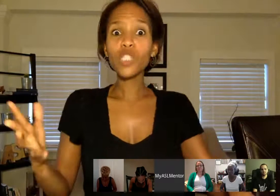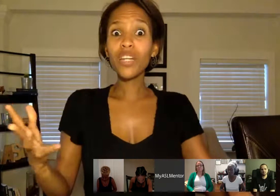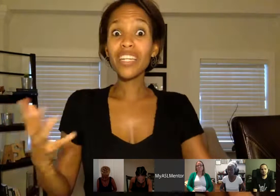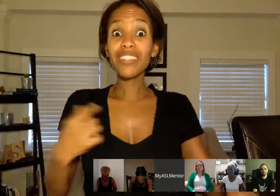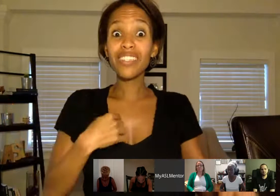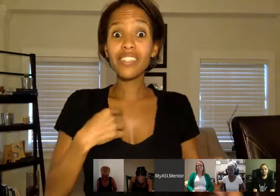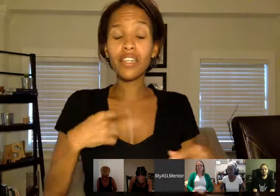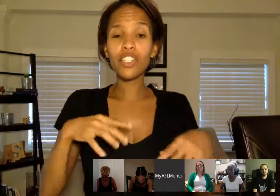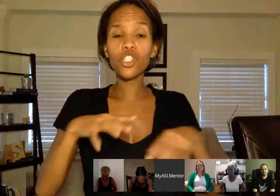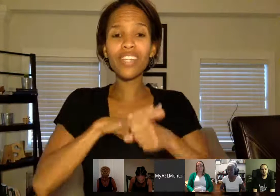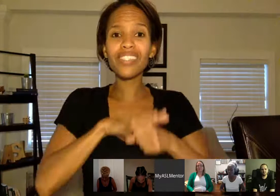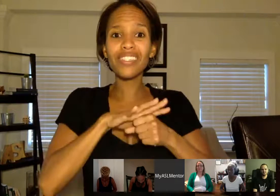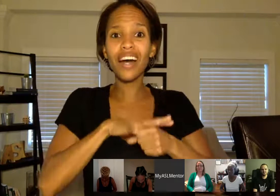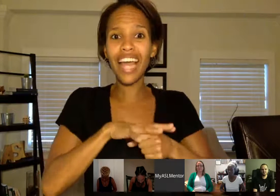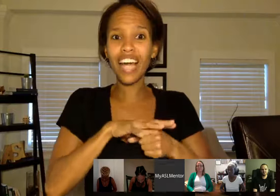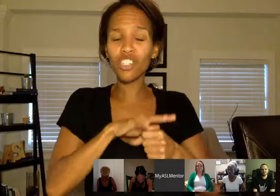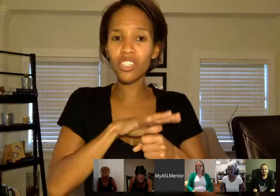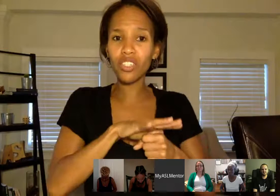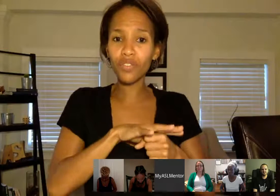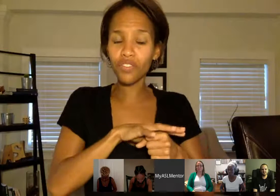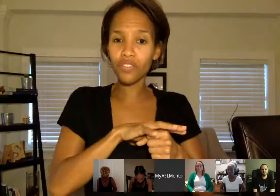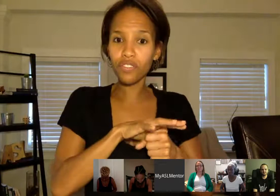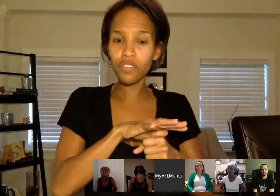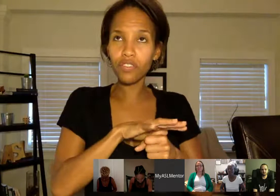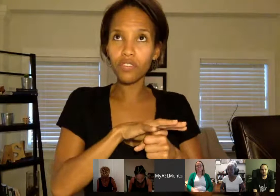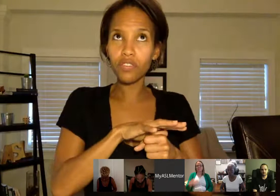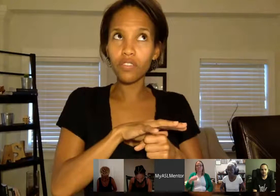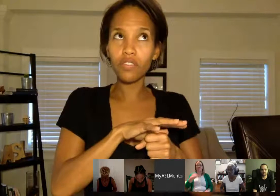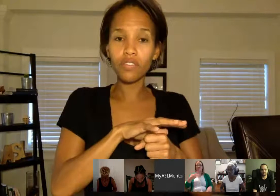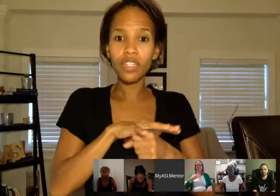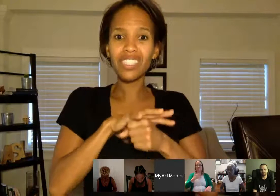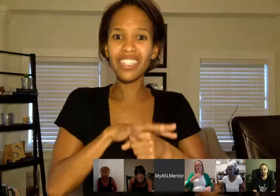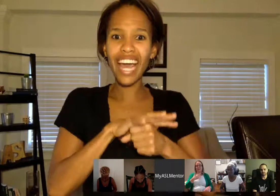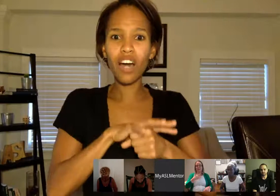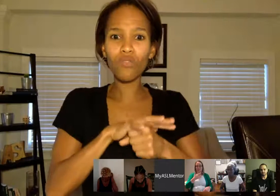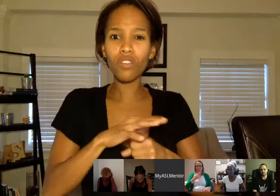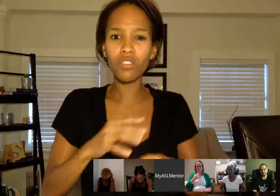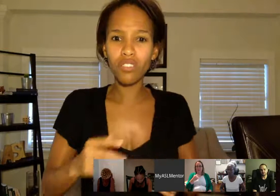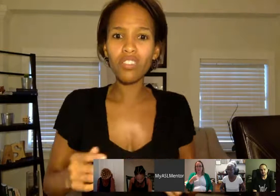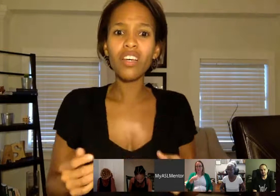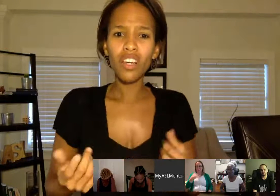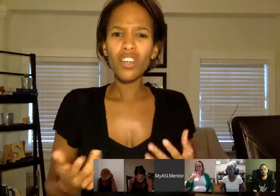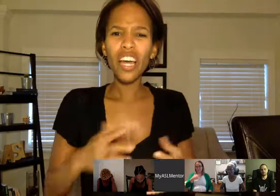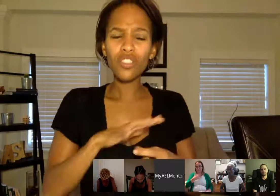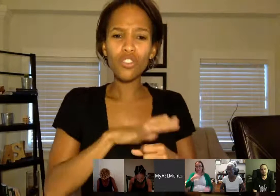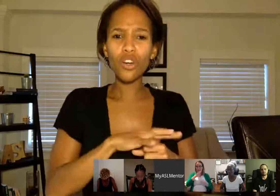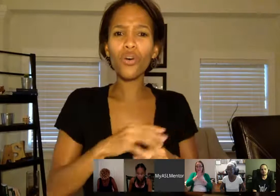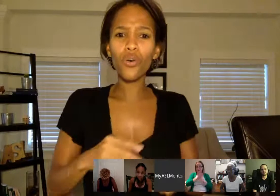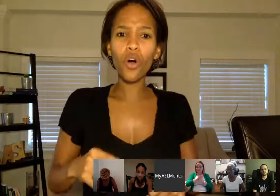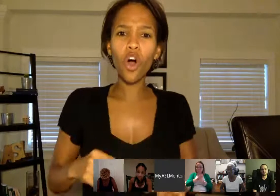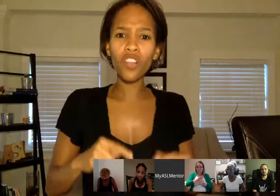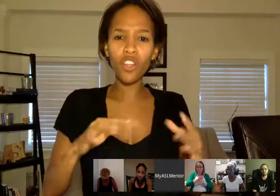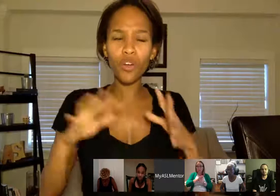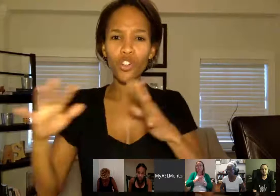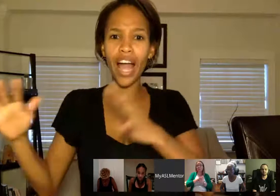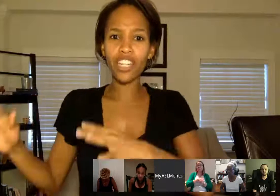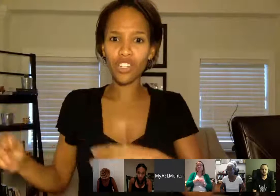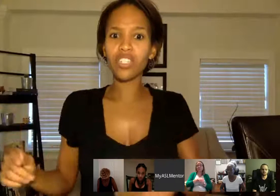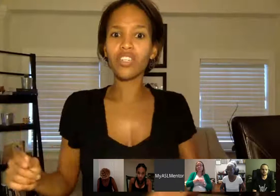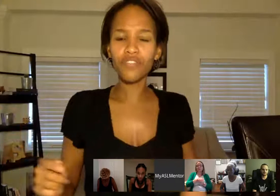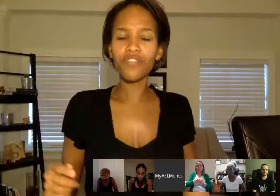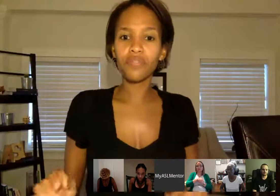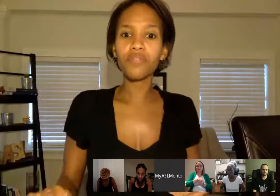I guess what it is stress is not an adjective. It's a noun. And so all the other ones